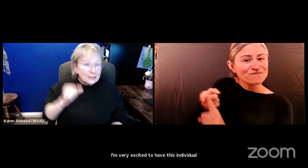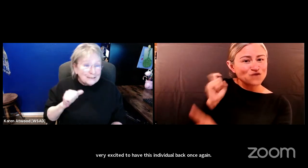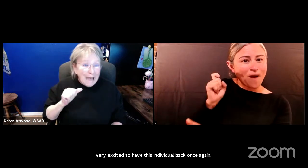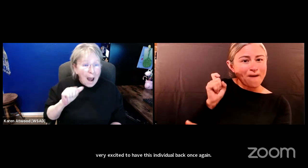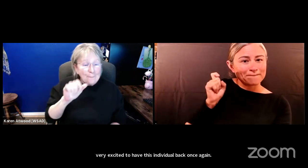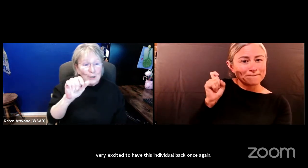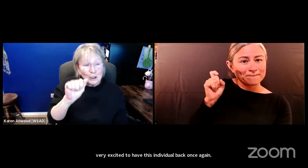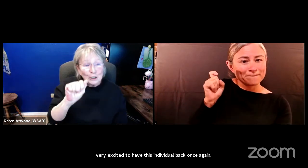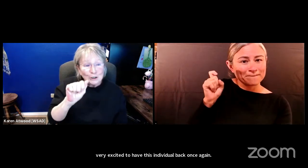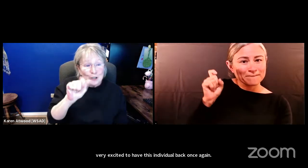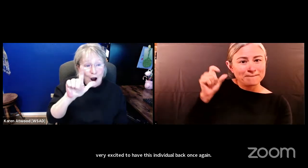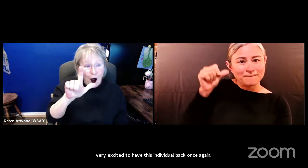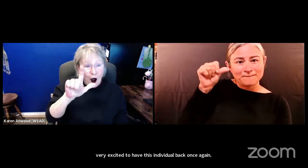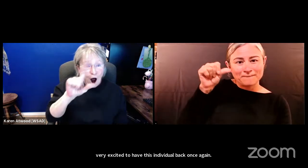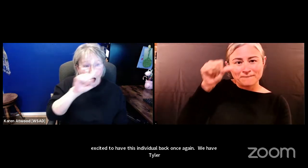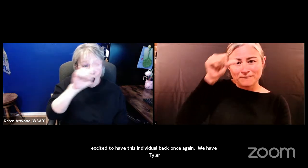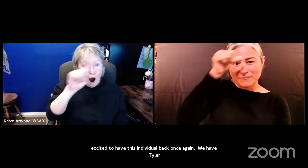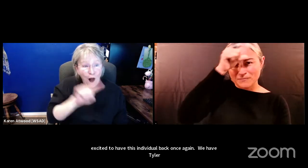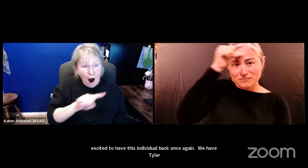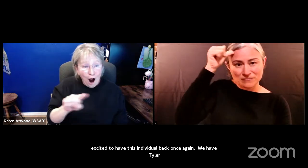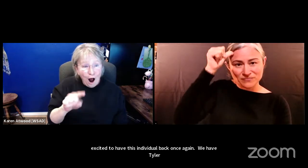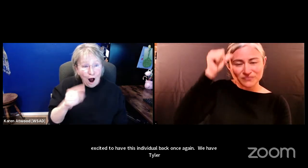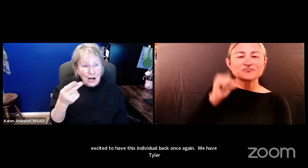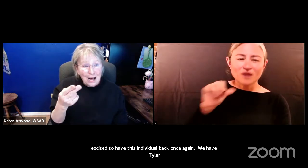Tyler is from